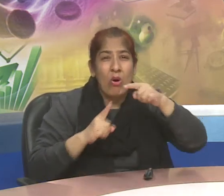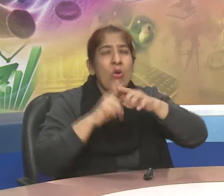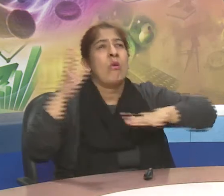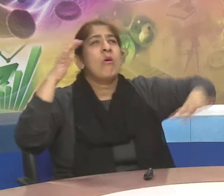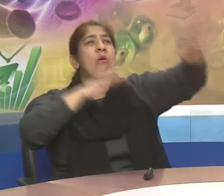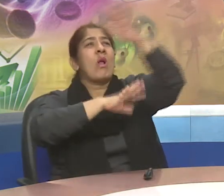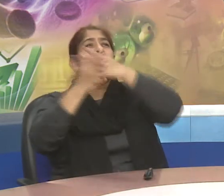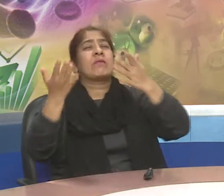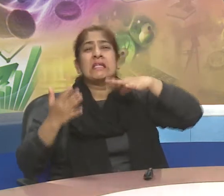define